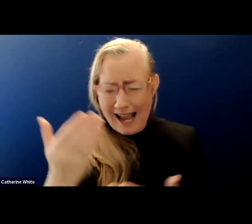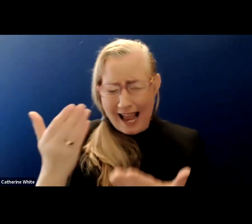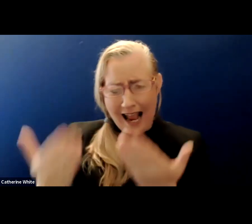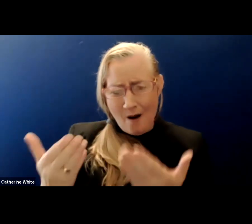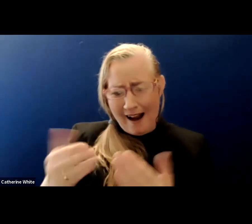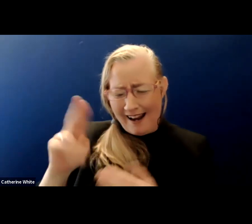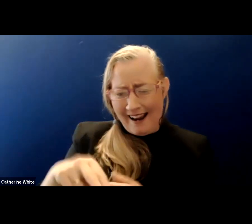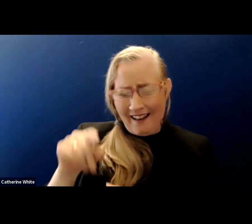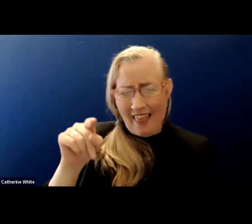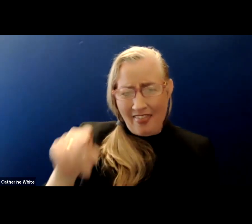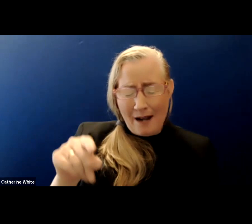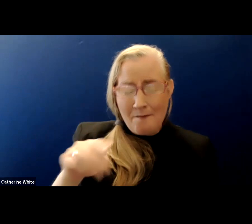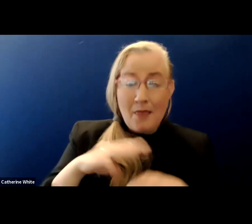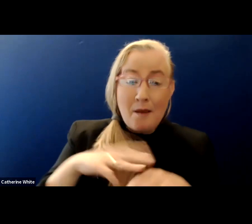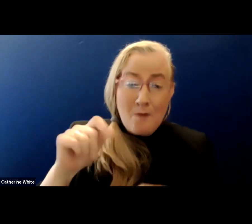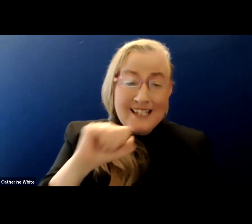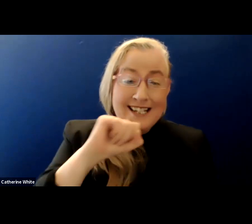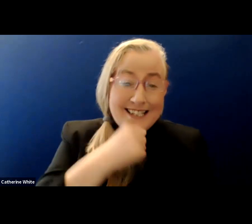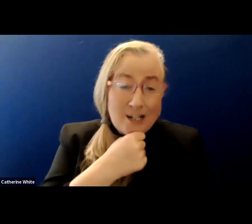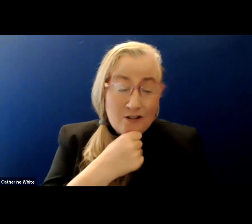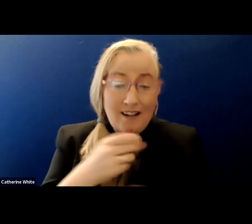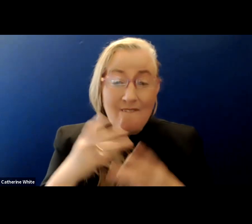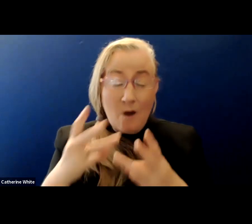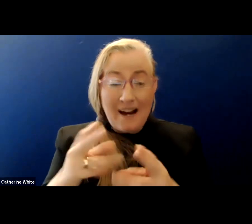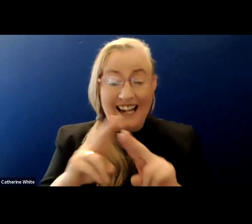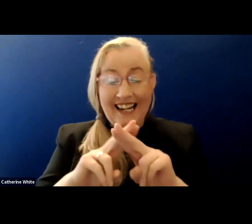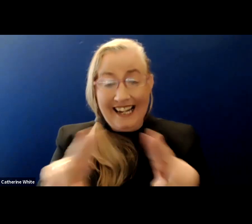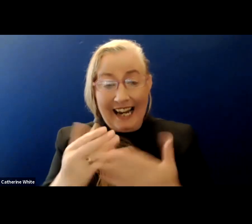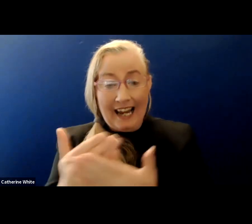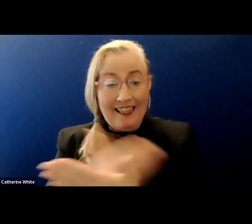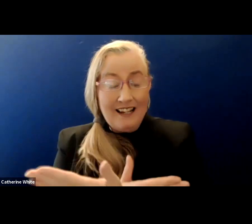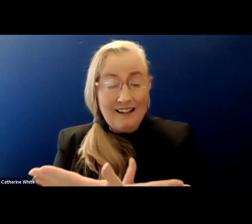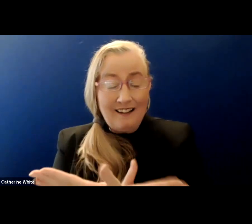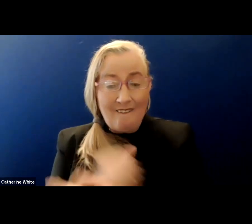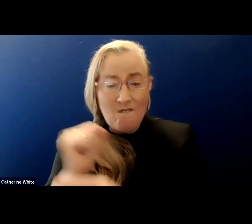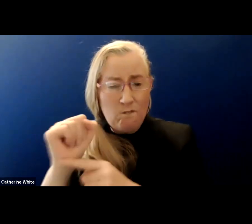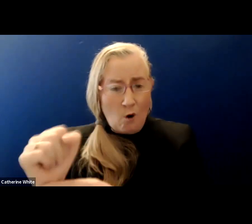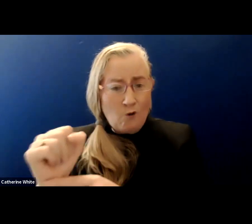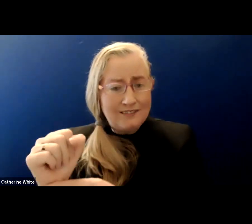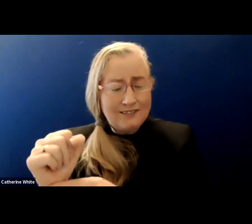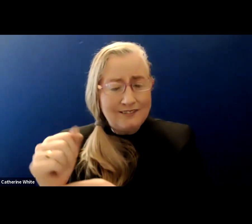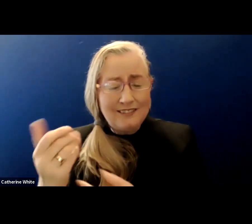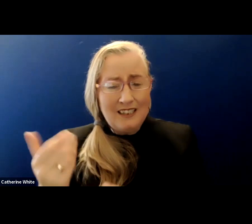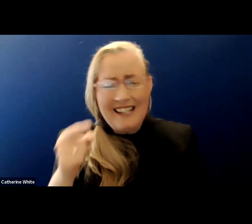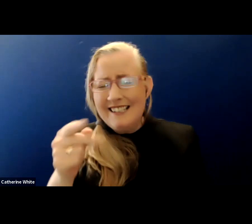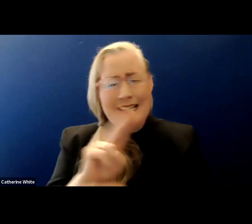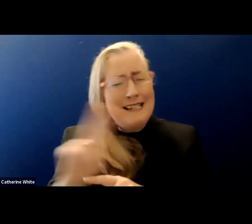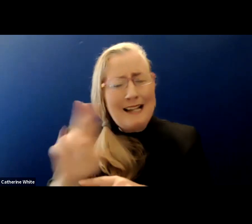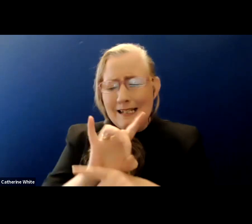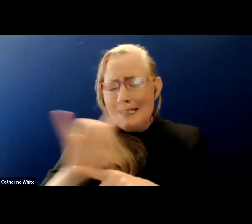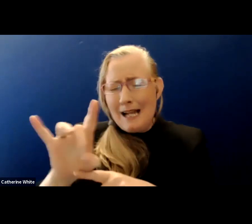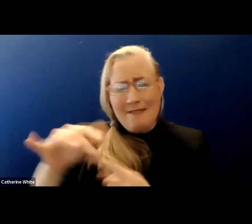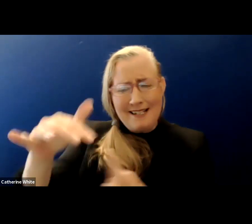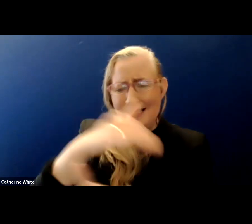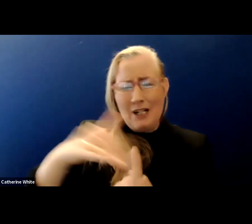this can be the most serious and dangerous form of the illegal use of force. It's just simply not the type of situation that we envision